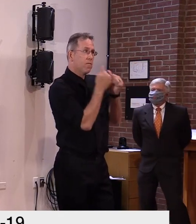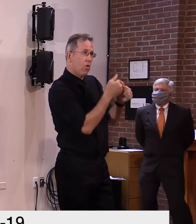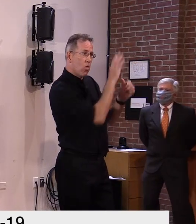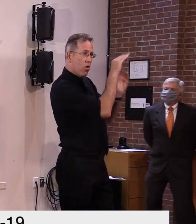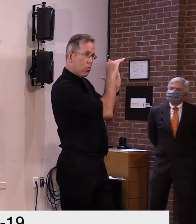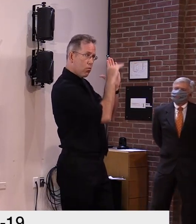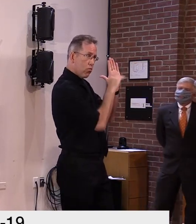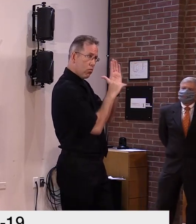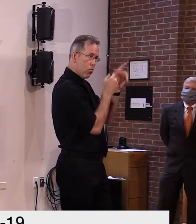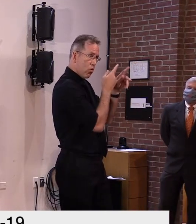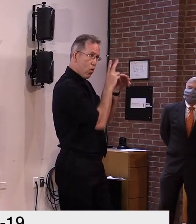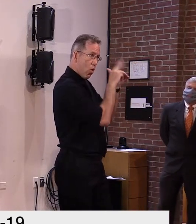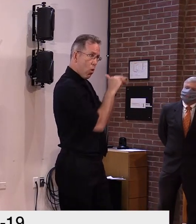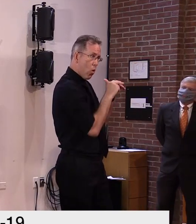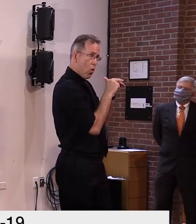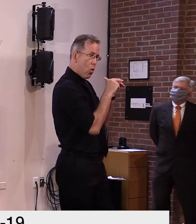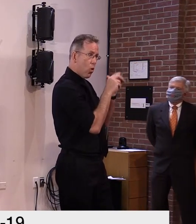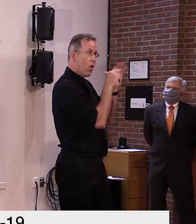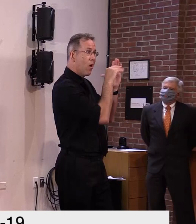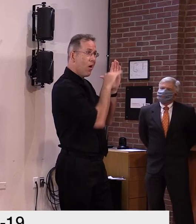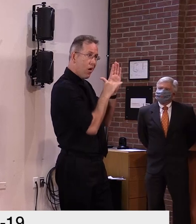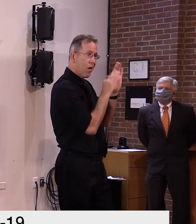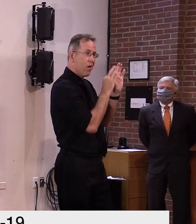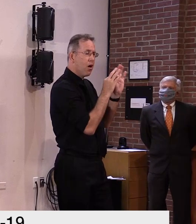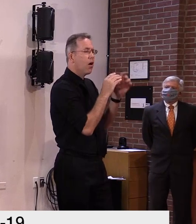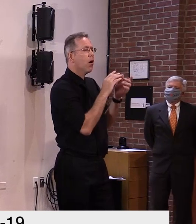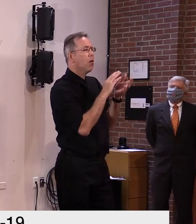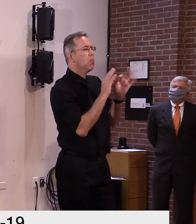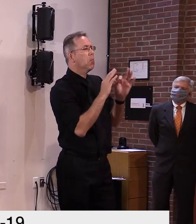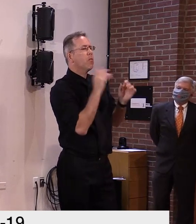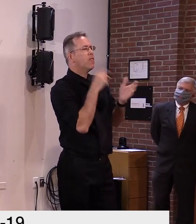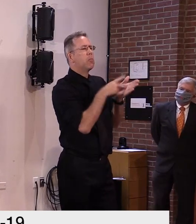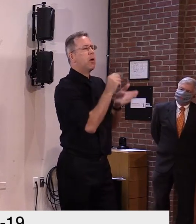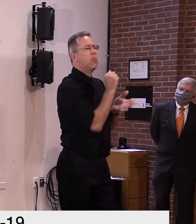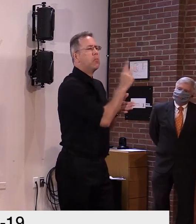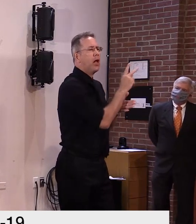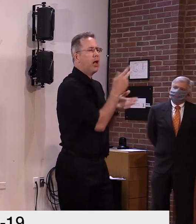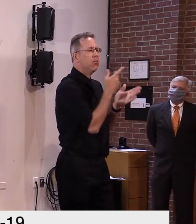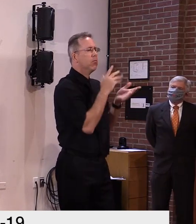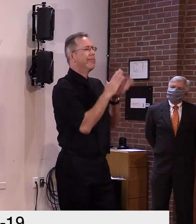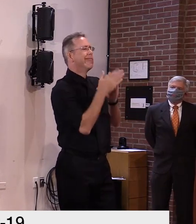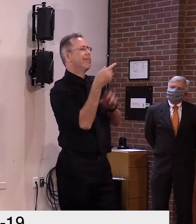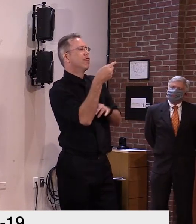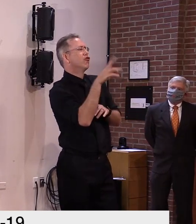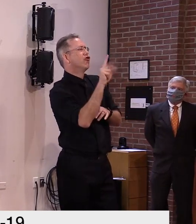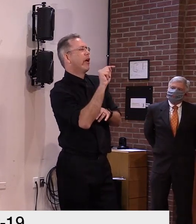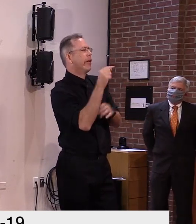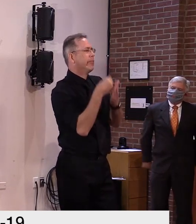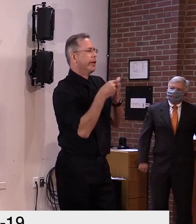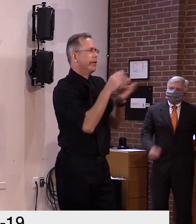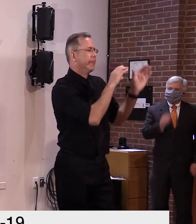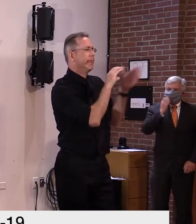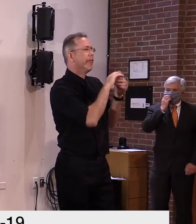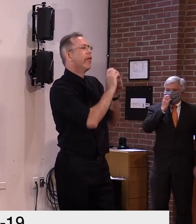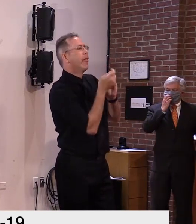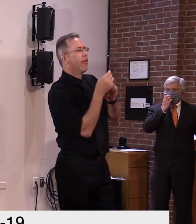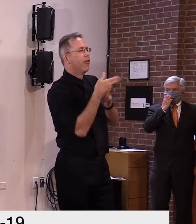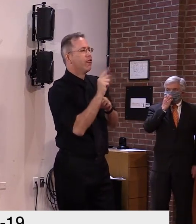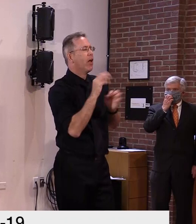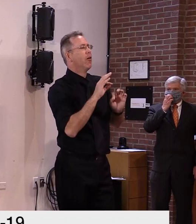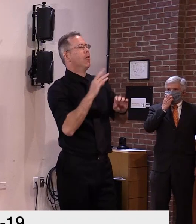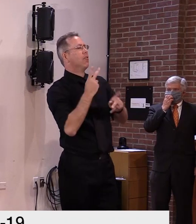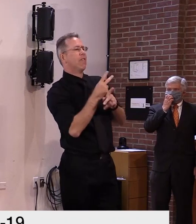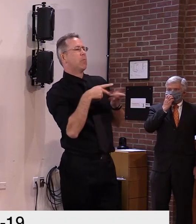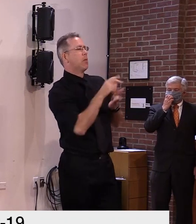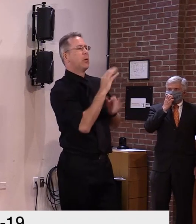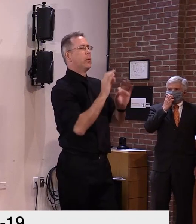Yeah, great questions, Joe. I know a number of Vermont businesses took advantage of the PPP, and I know that there was a little bit